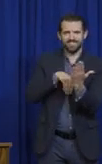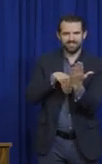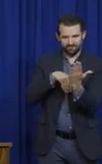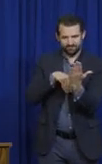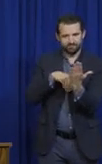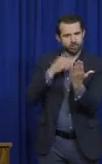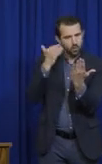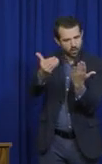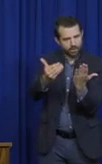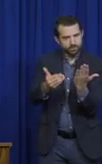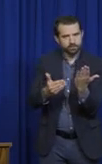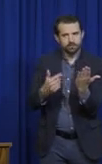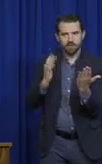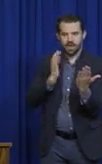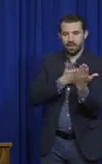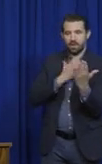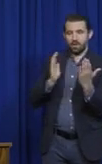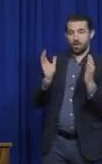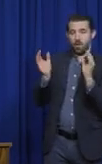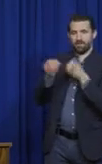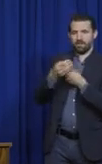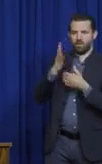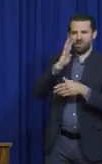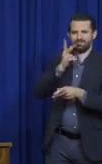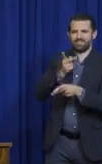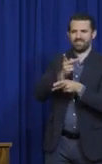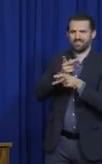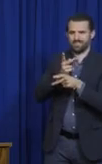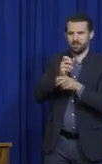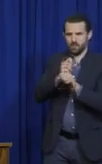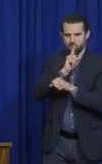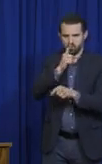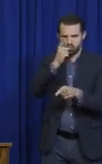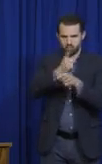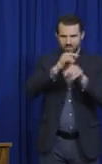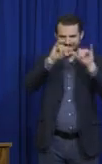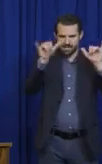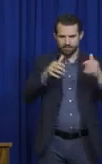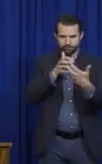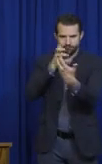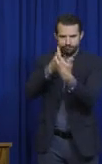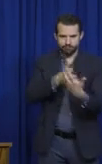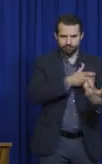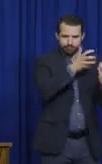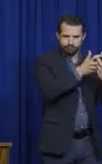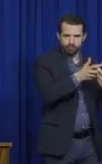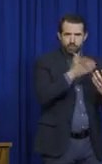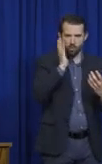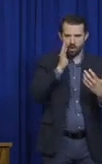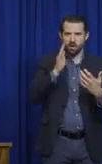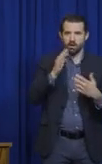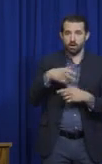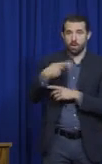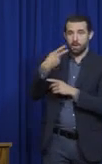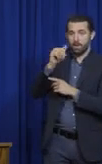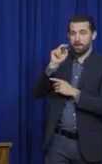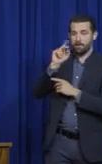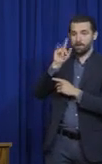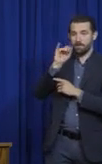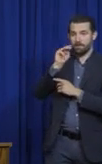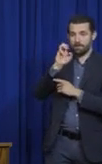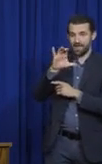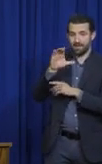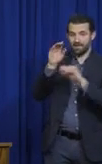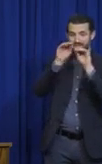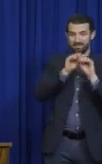you. I want to remind everyone that pandemic unemployment assistance requires you to